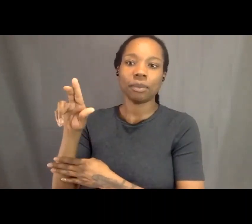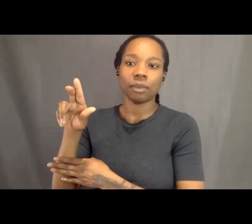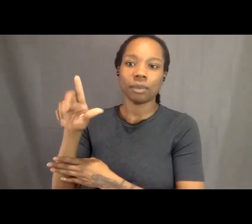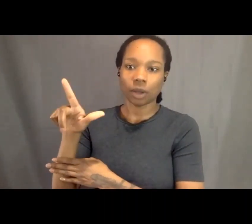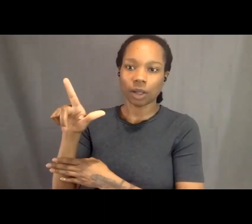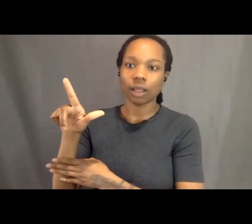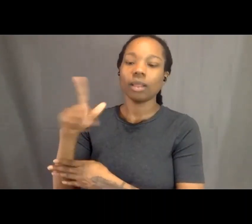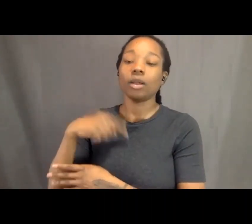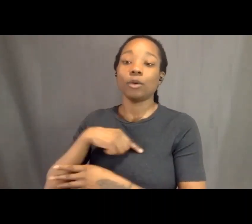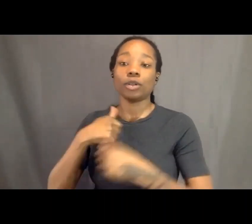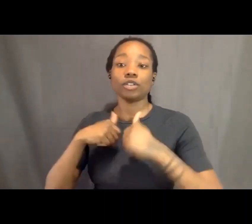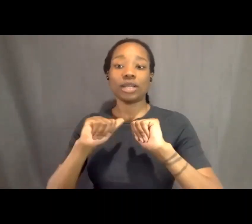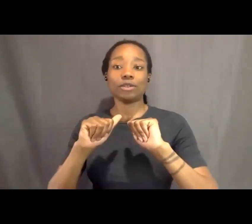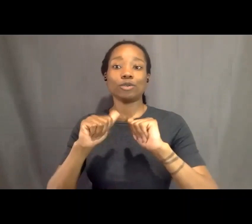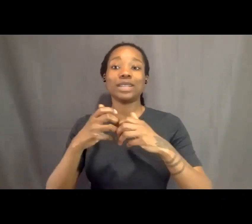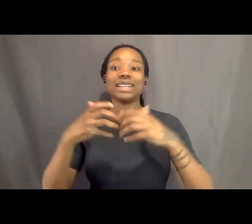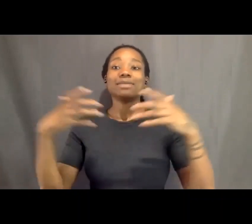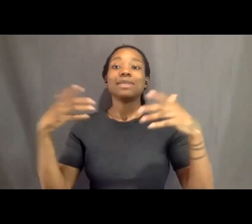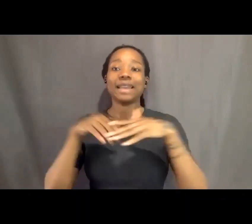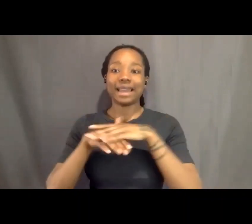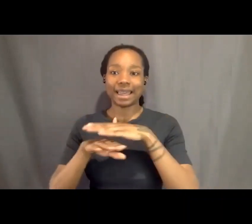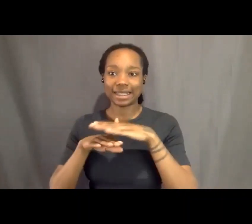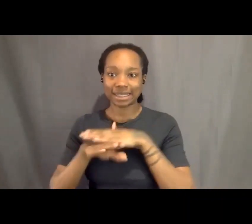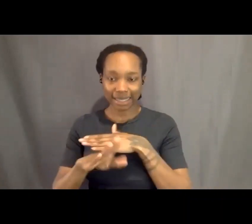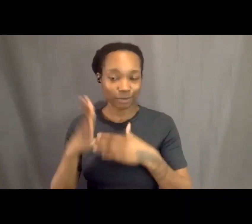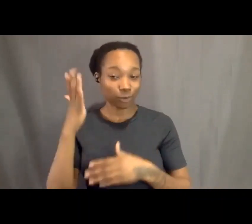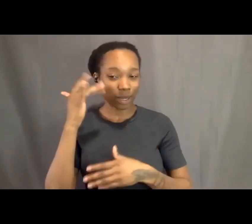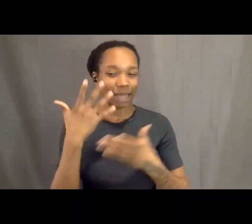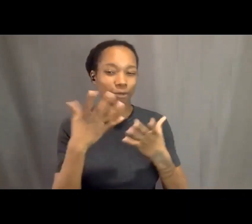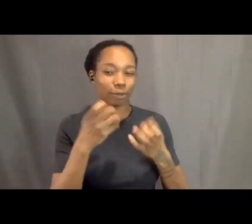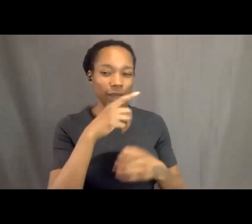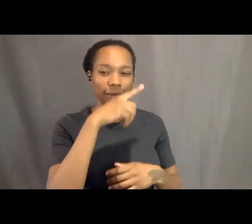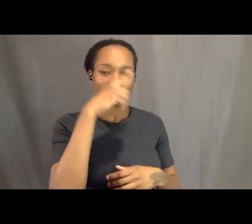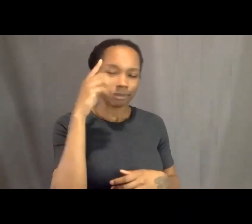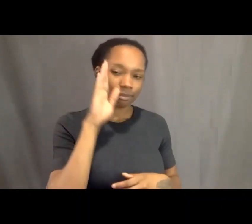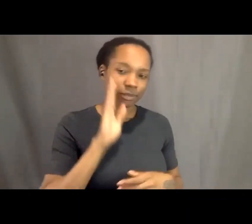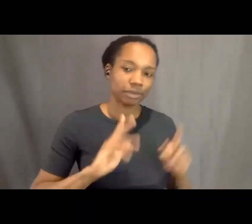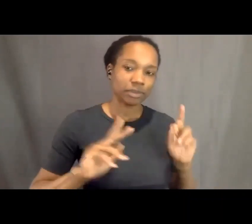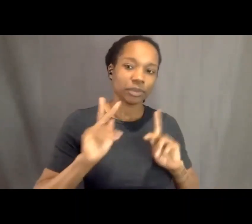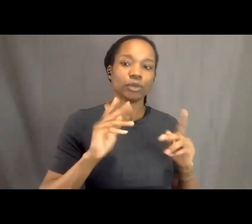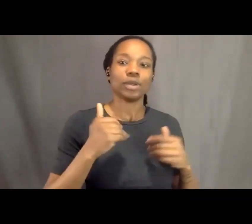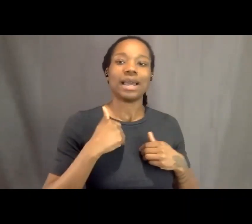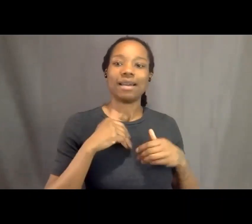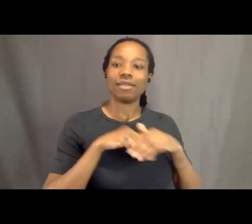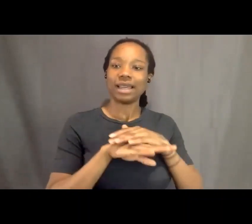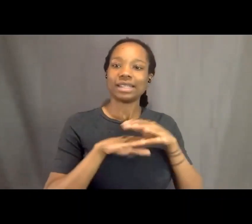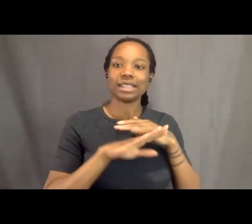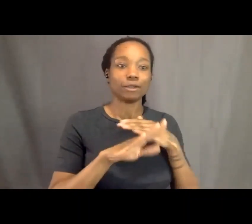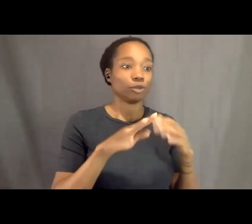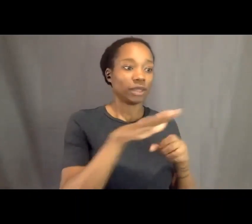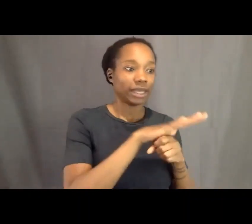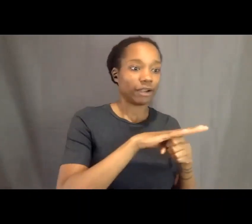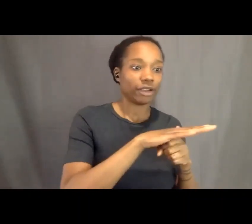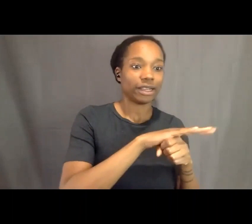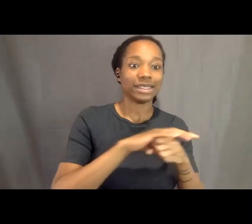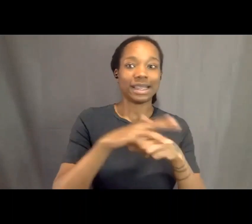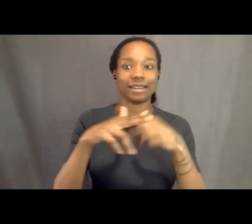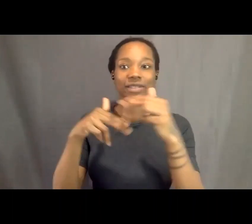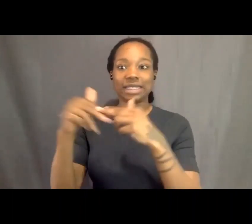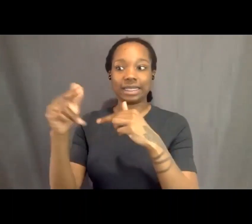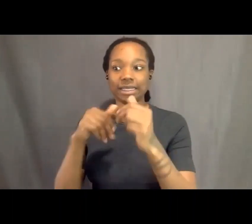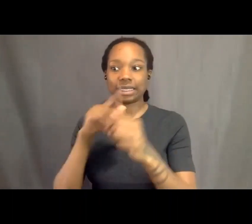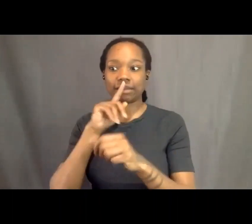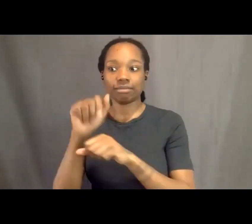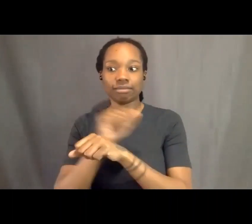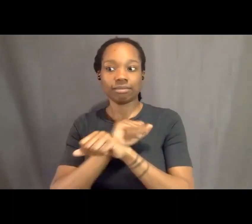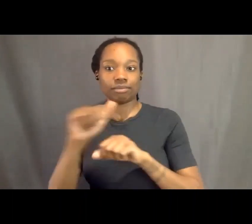things so that people, brown and Black people, do have access to the areas and the facilities that are doing this. But